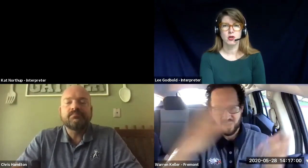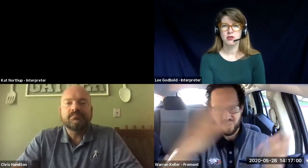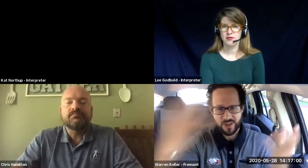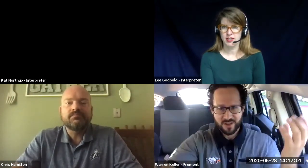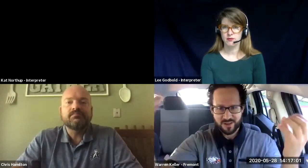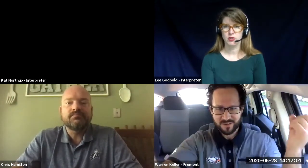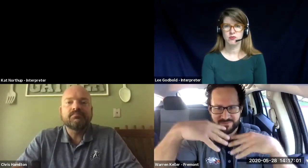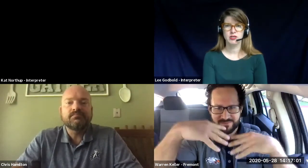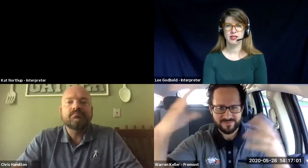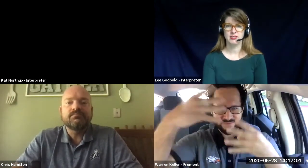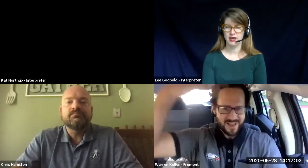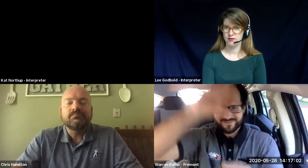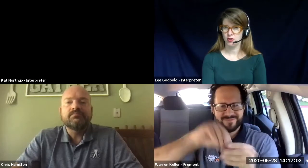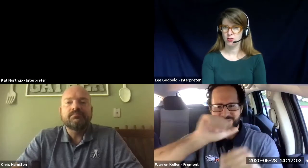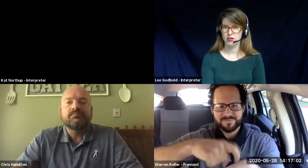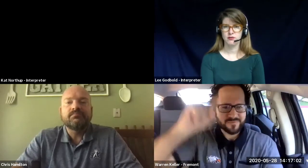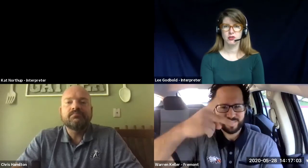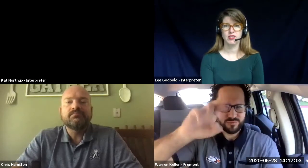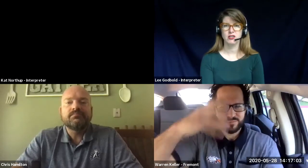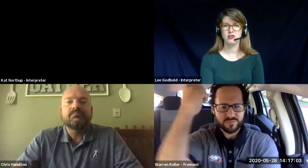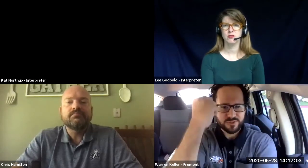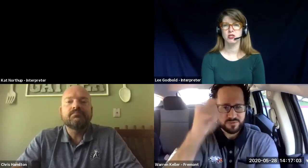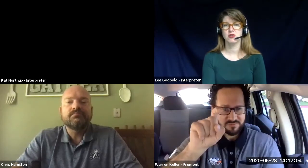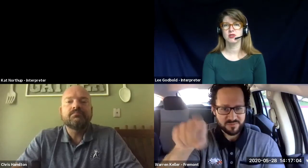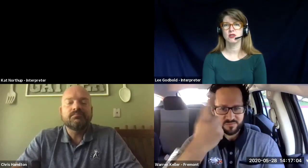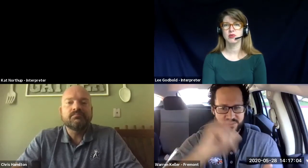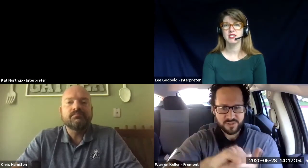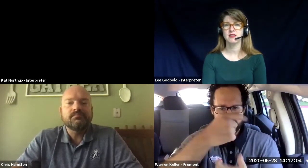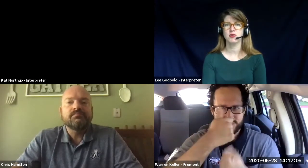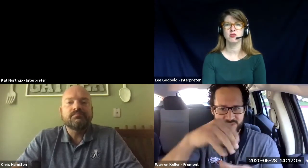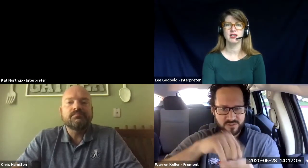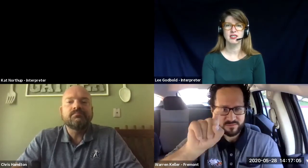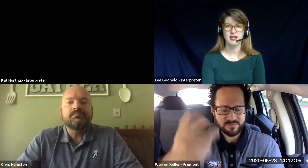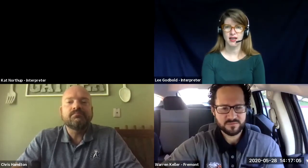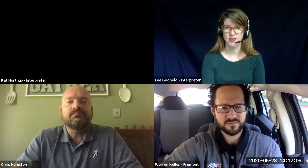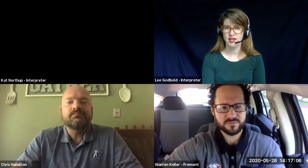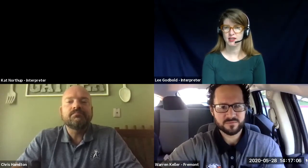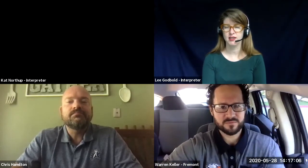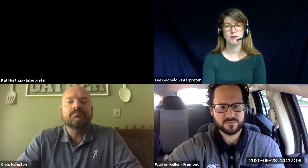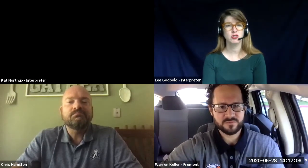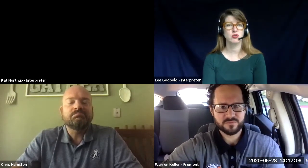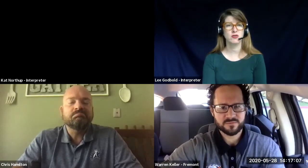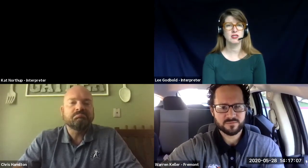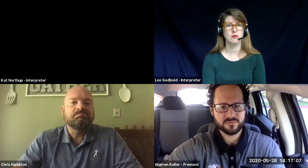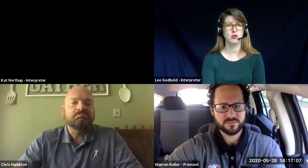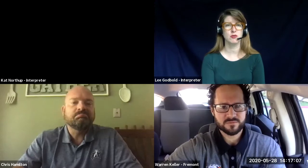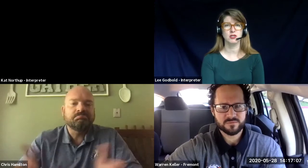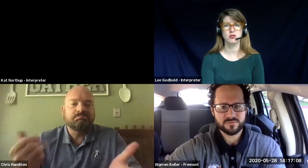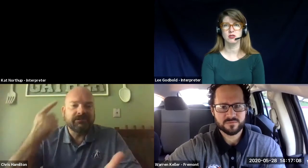all of that. We'd really like to have all of your records put into a single place. It'd be really nice to have that. And I'm just wondering if that's something you'd all be interested in.